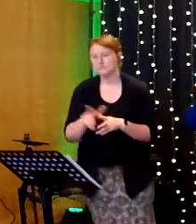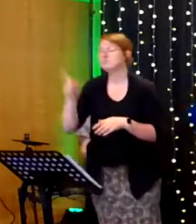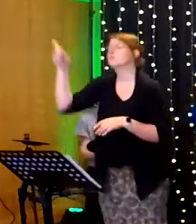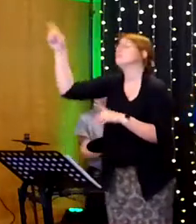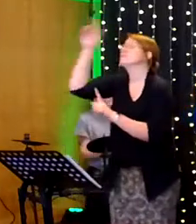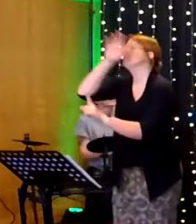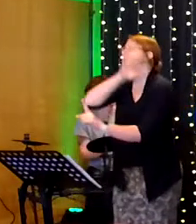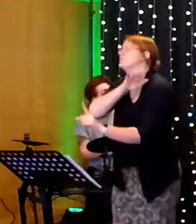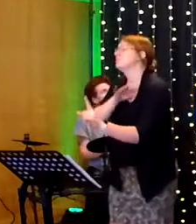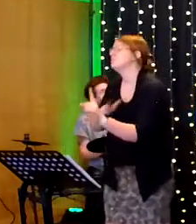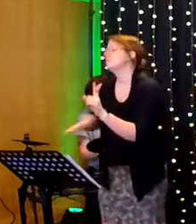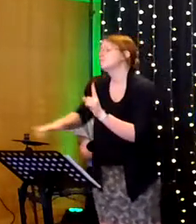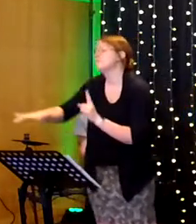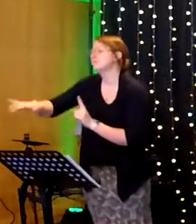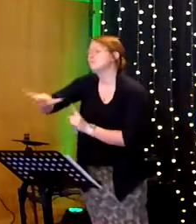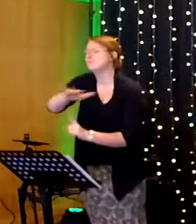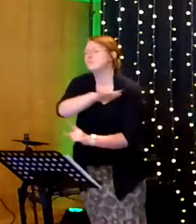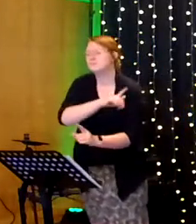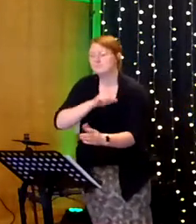You unravel me